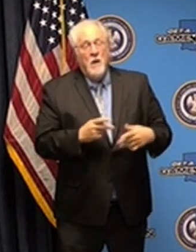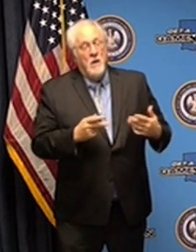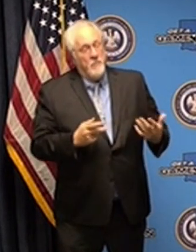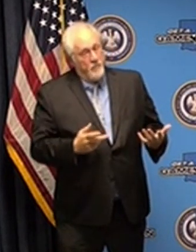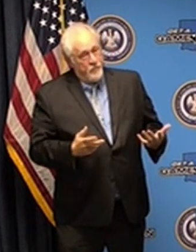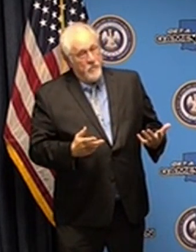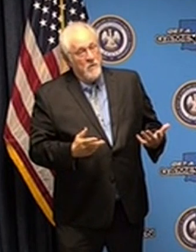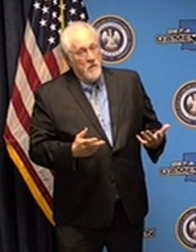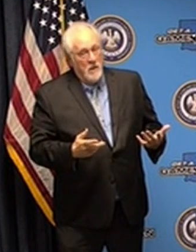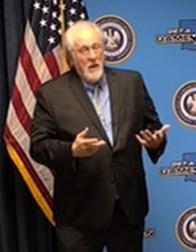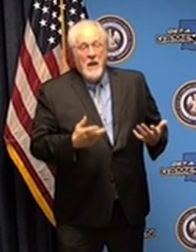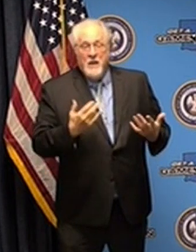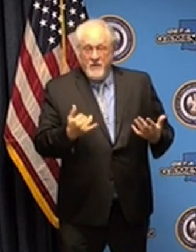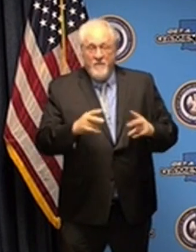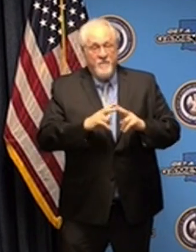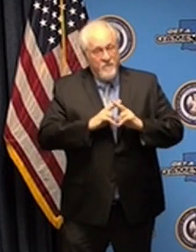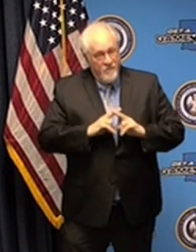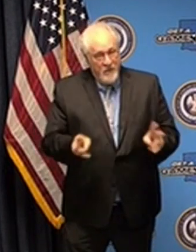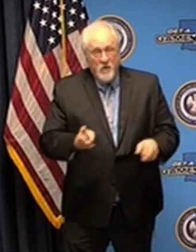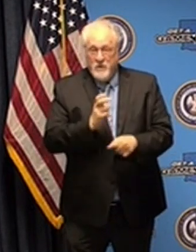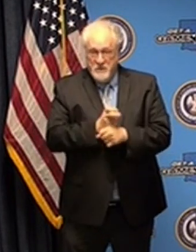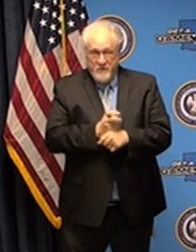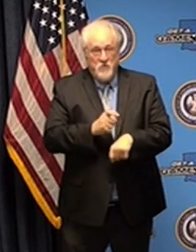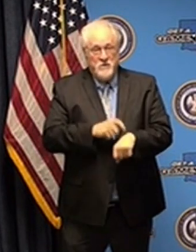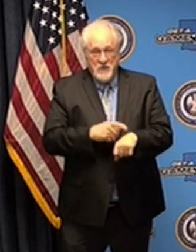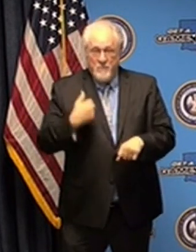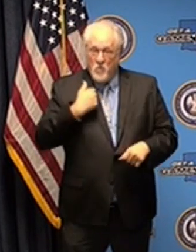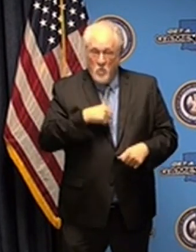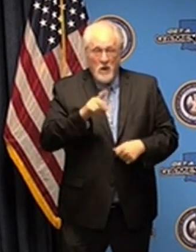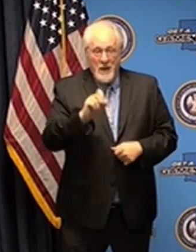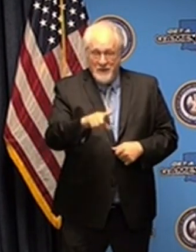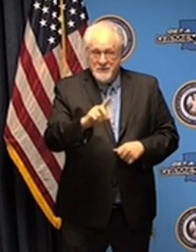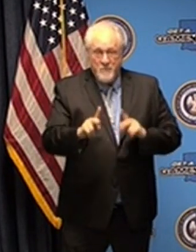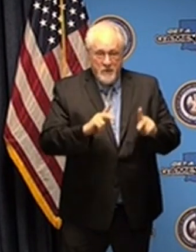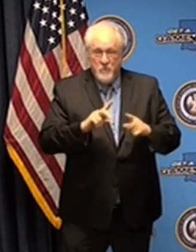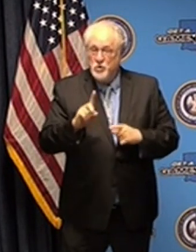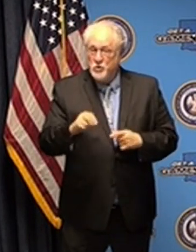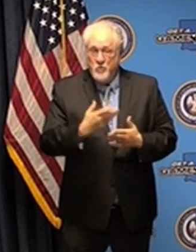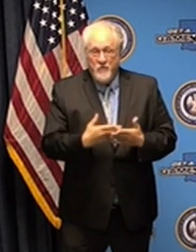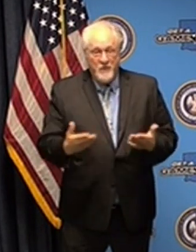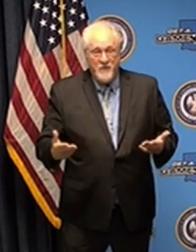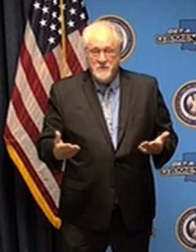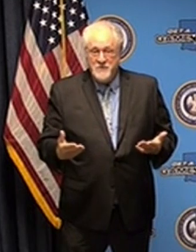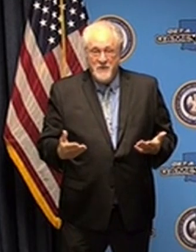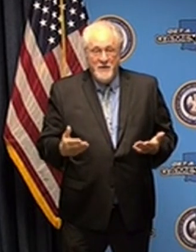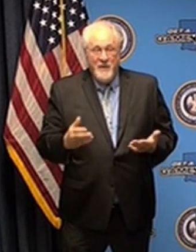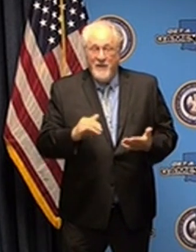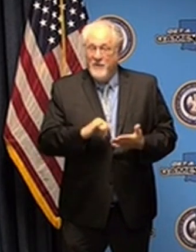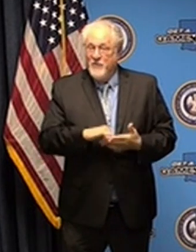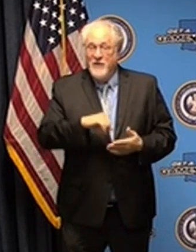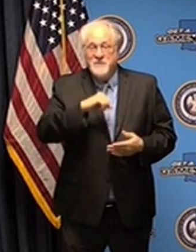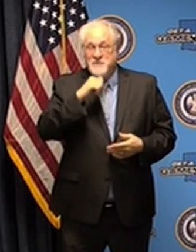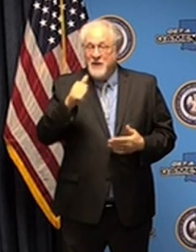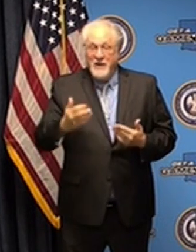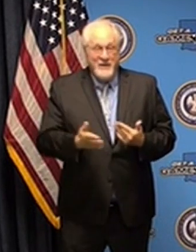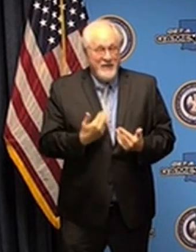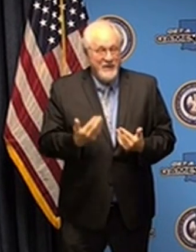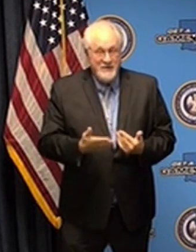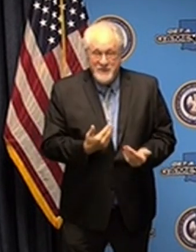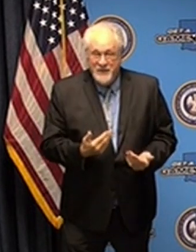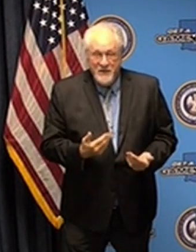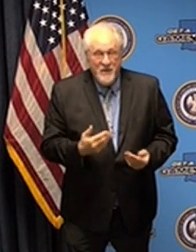Look, this is a very, very difficult time, and we're asking people to do things that don't come easily